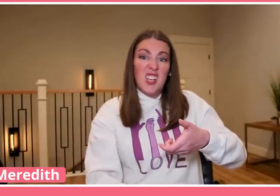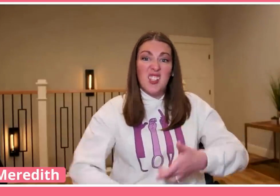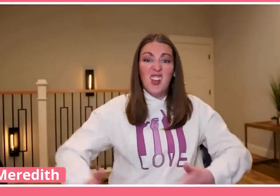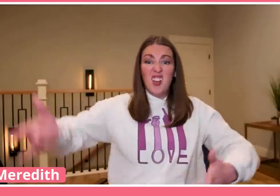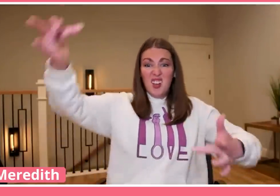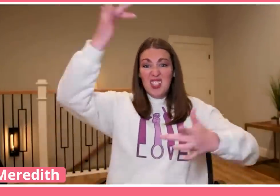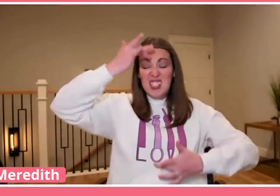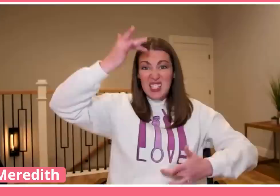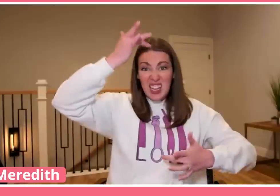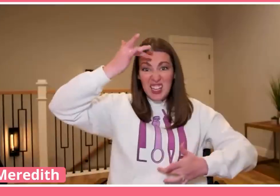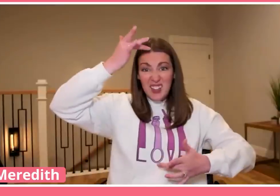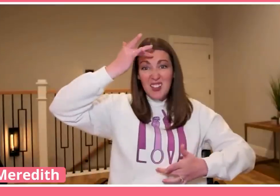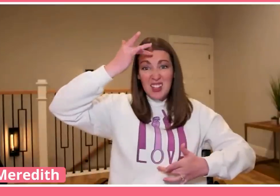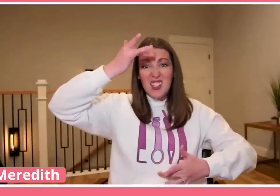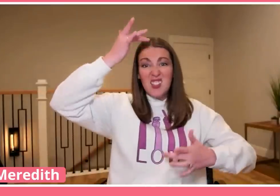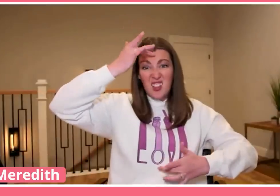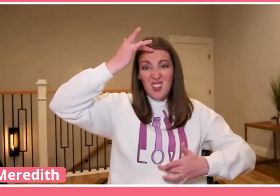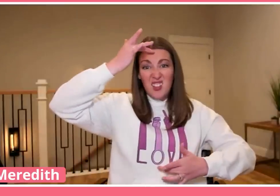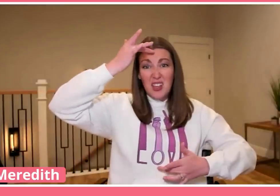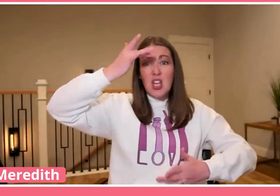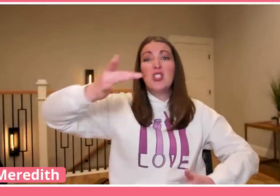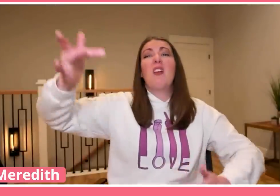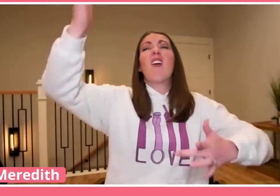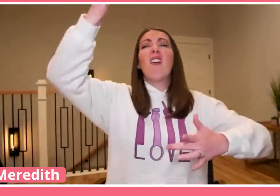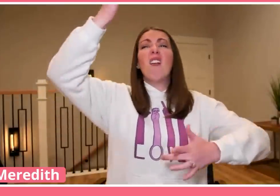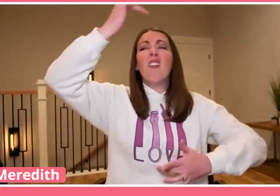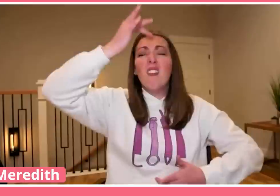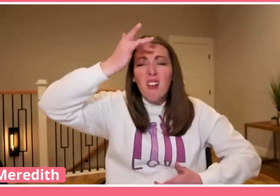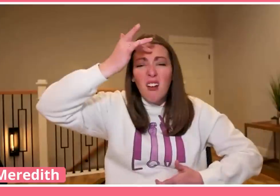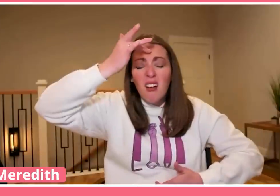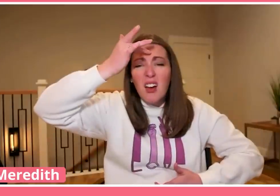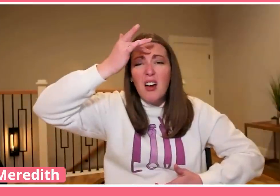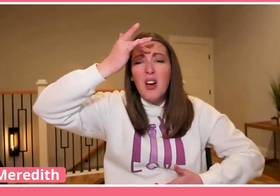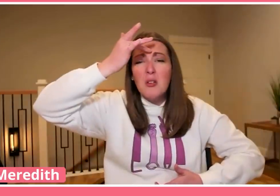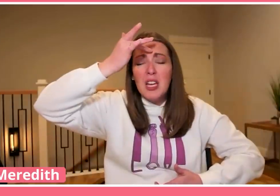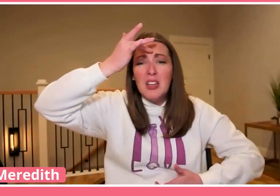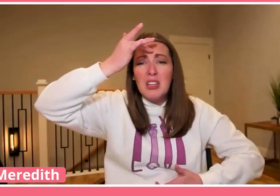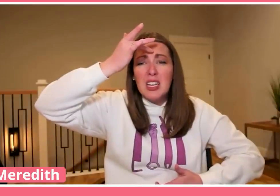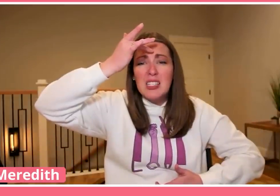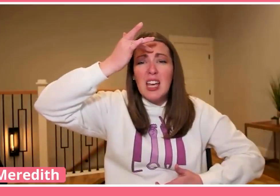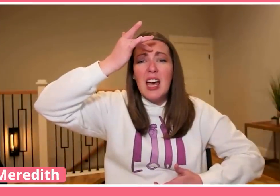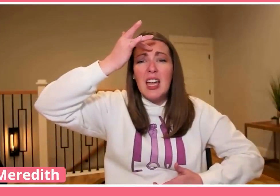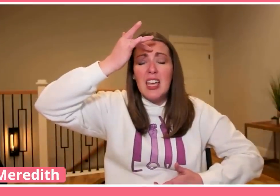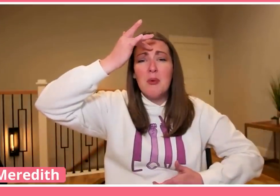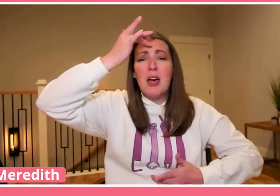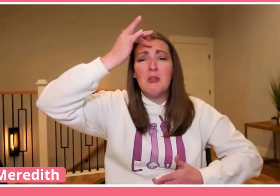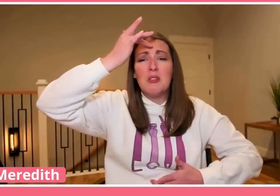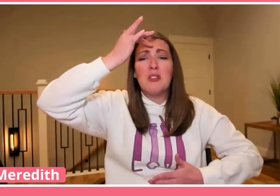sick like this, uh, doing, oh, oh my goodness. I am about to